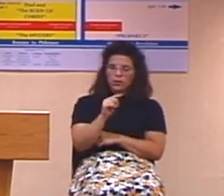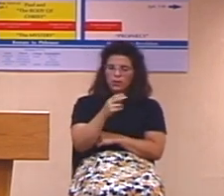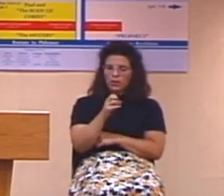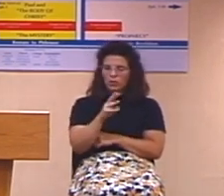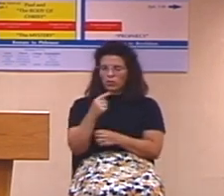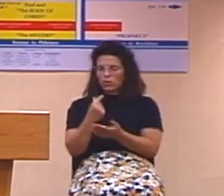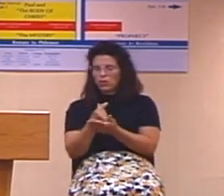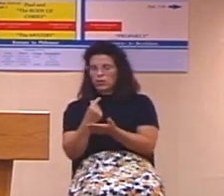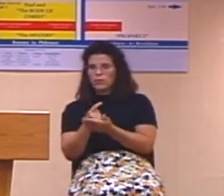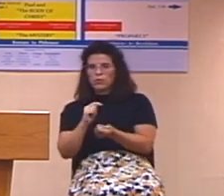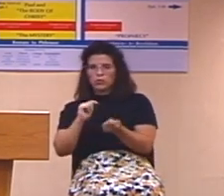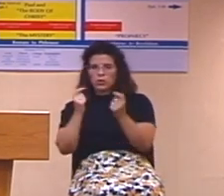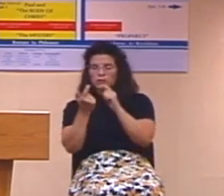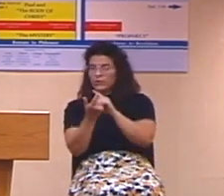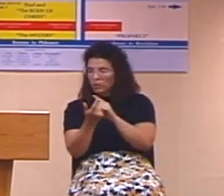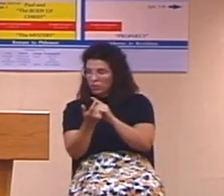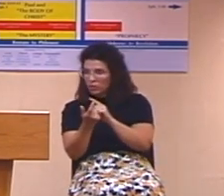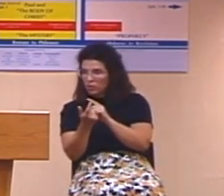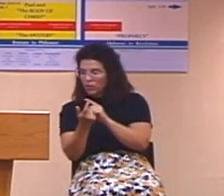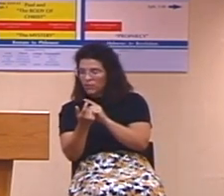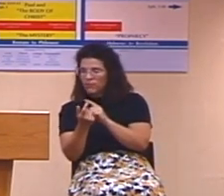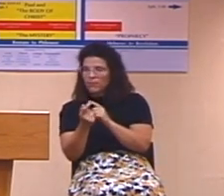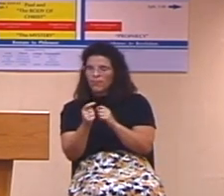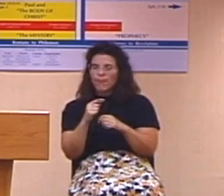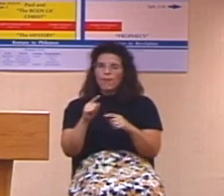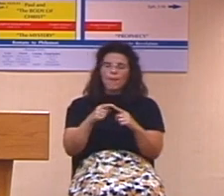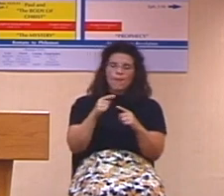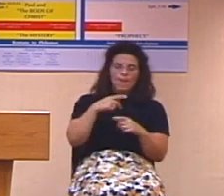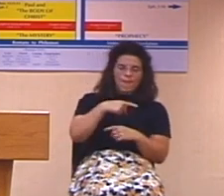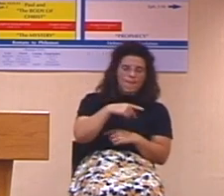being transfigured. When